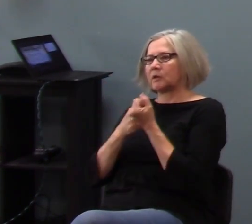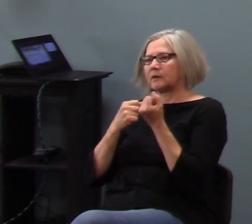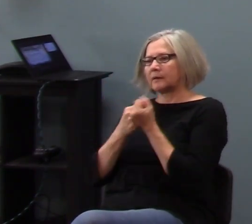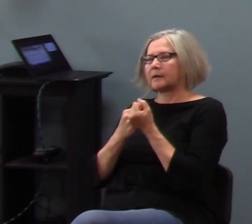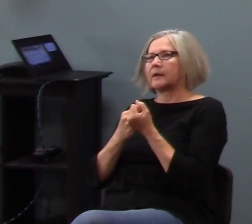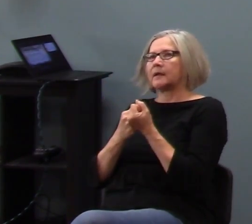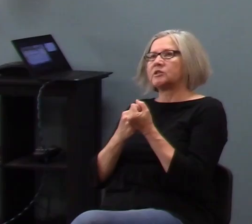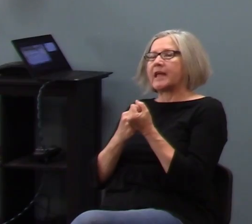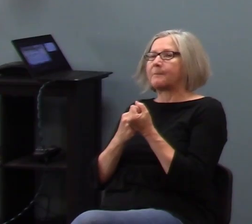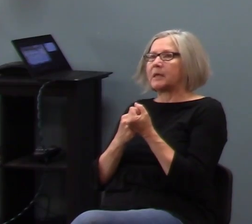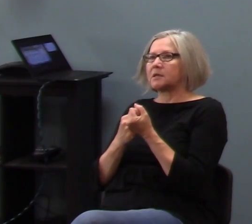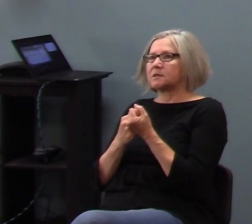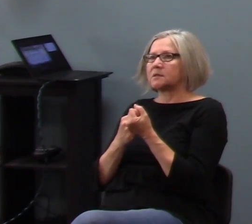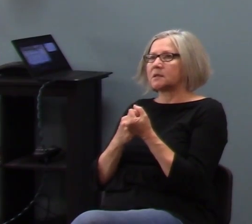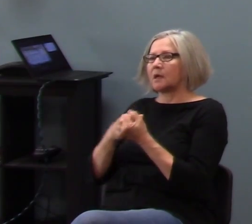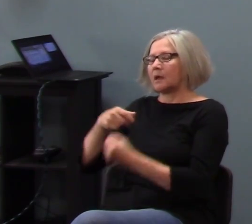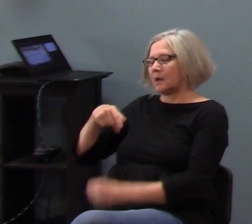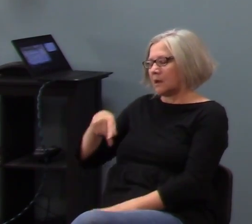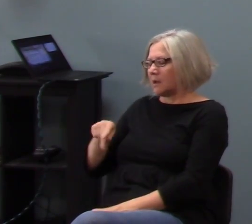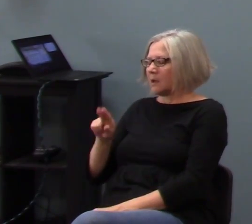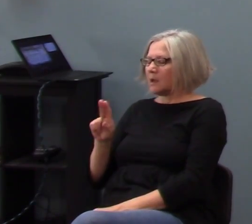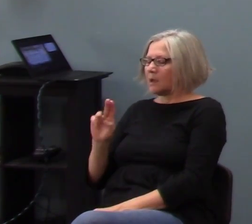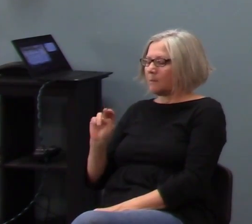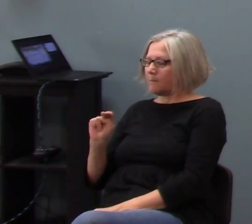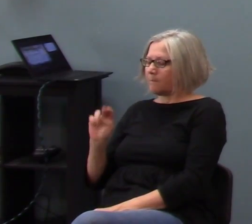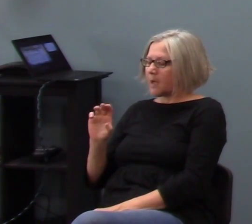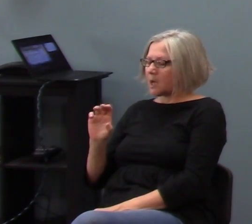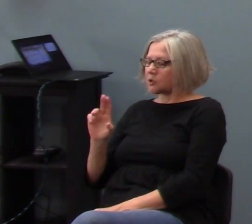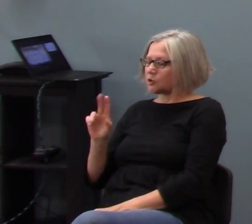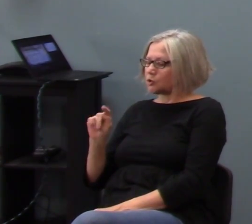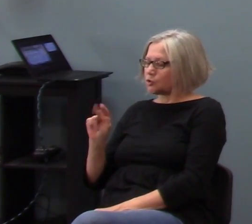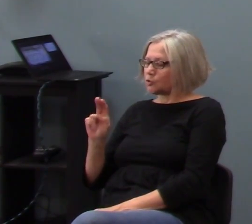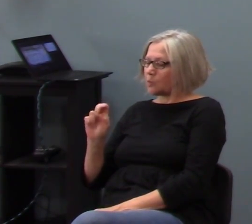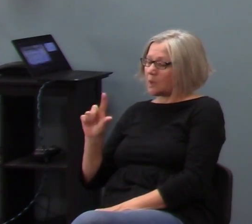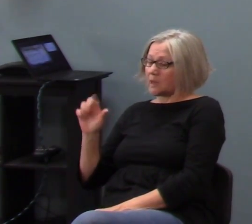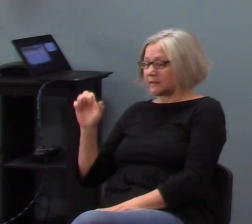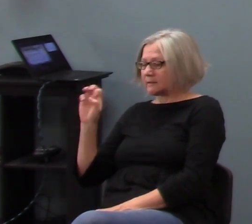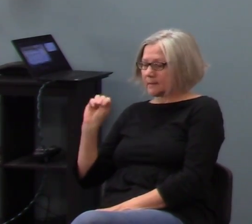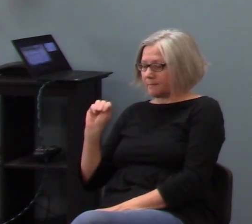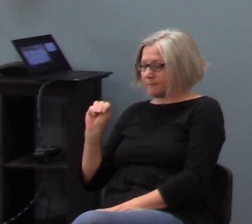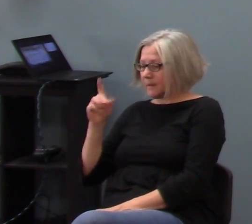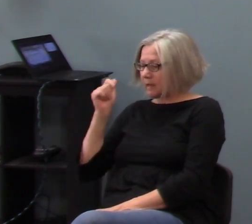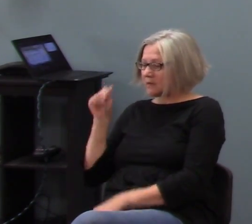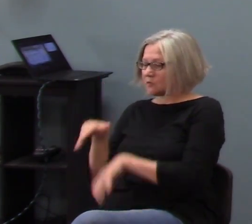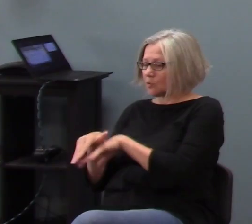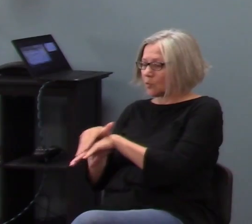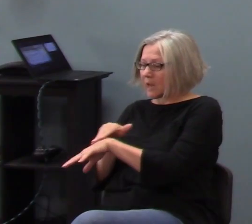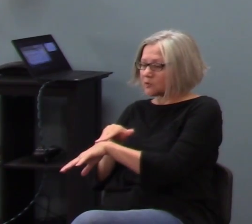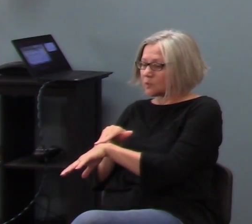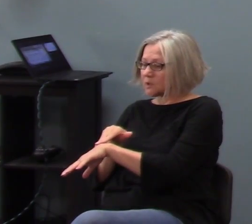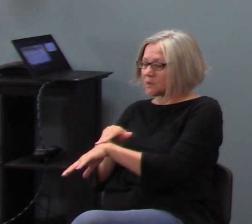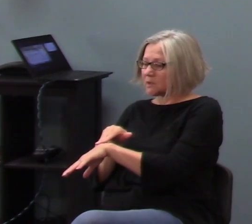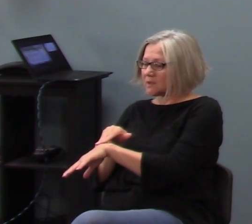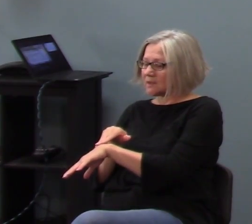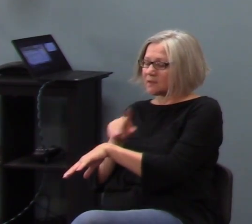punctualism because gradualism was just ridiculous, but Correct. Nobody believes